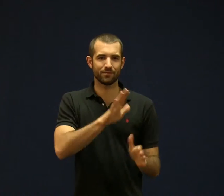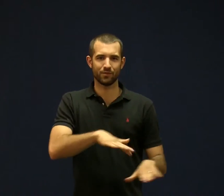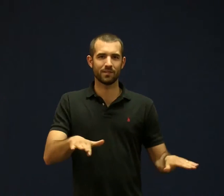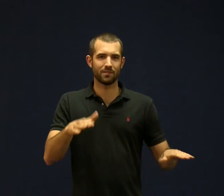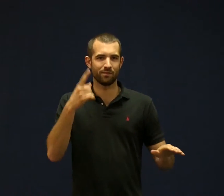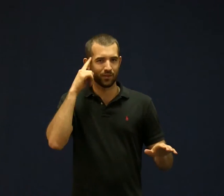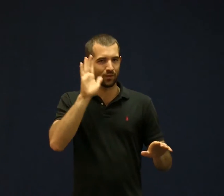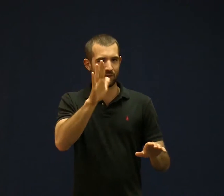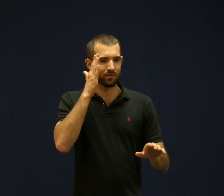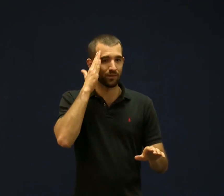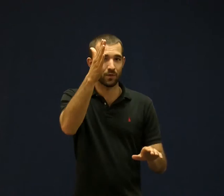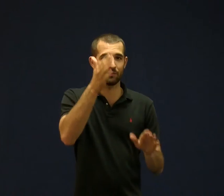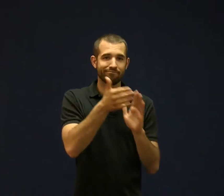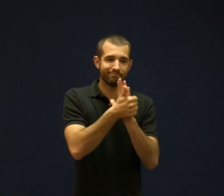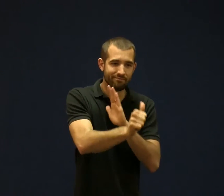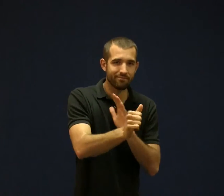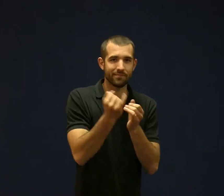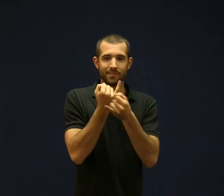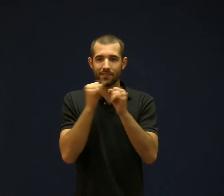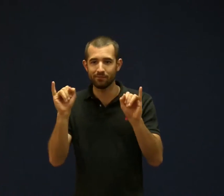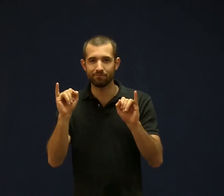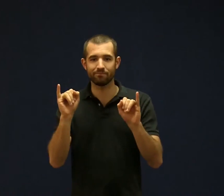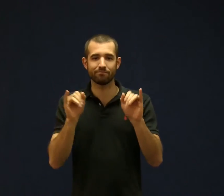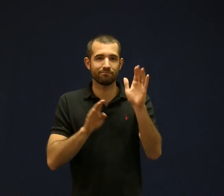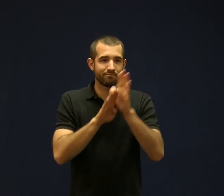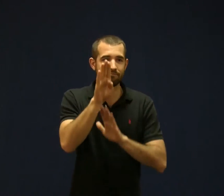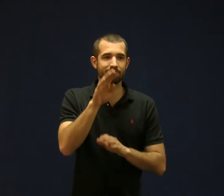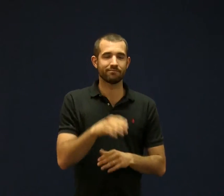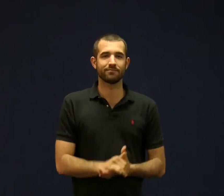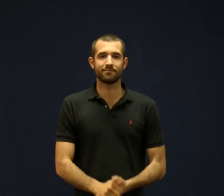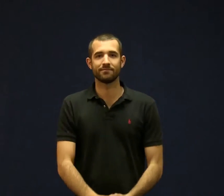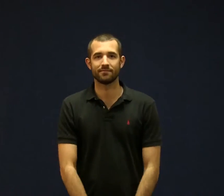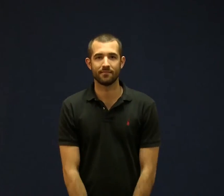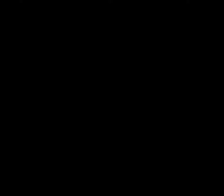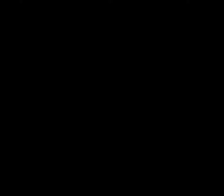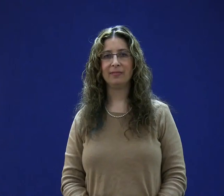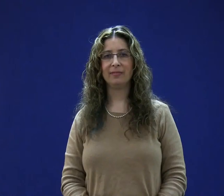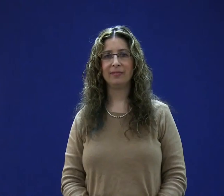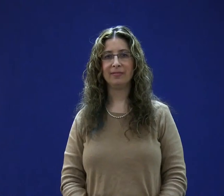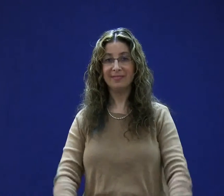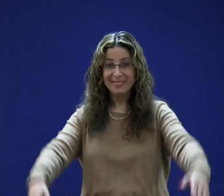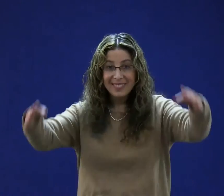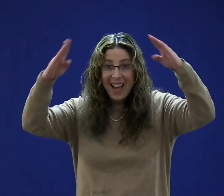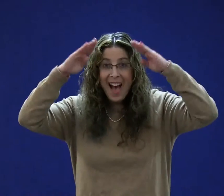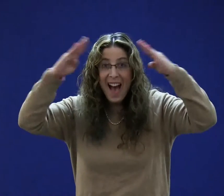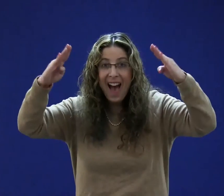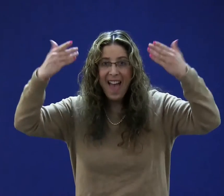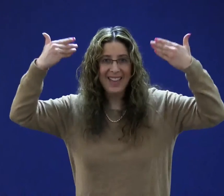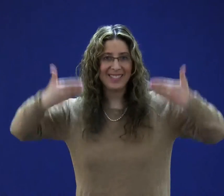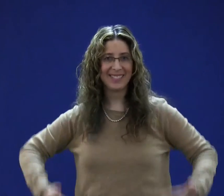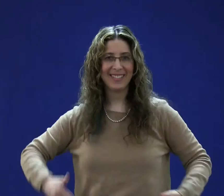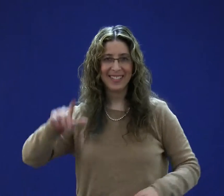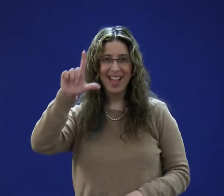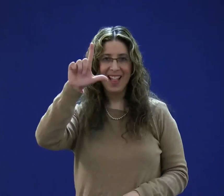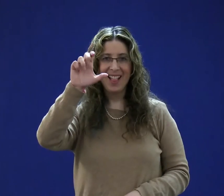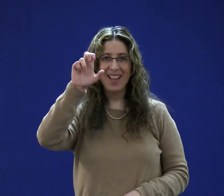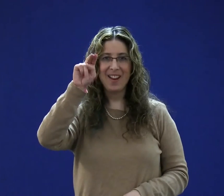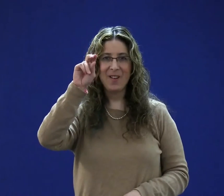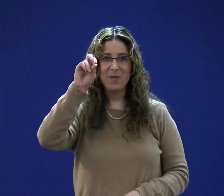families choose to have their child exposed to both languages. Our goal is for... Hi there, I'm